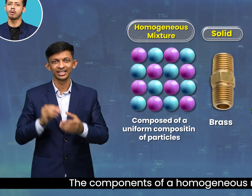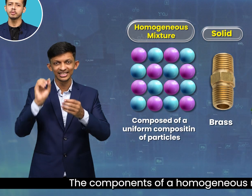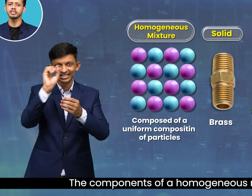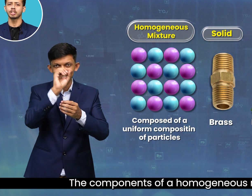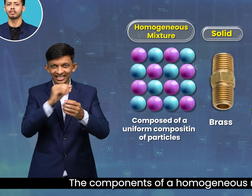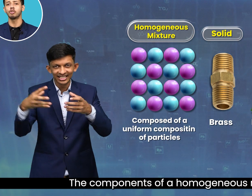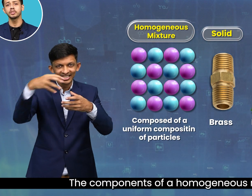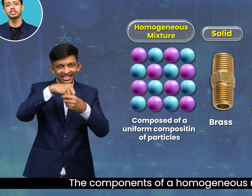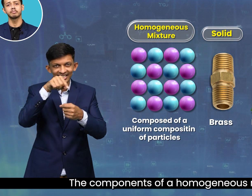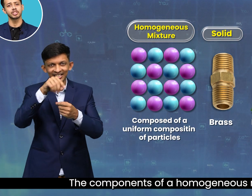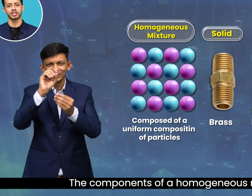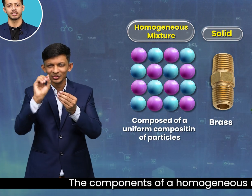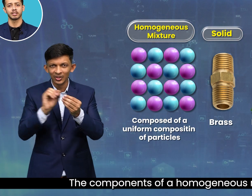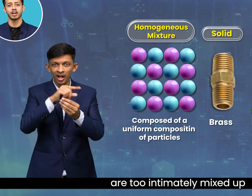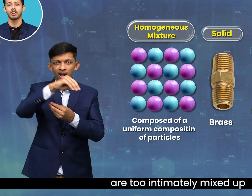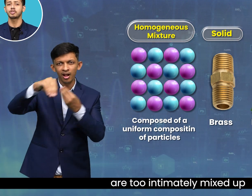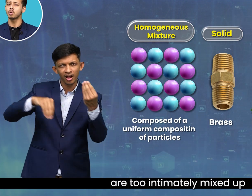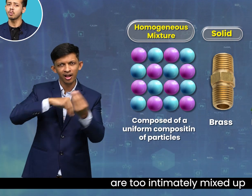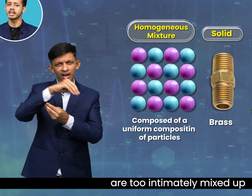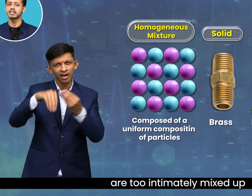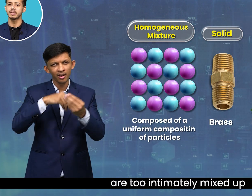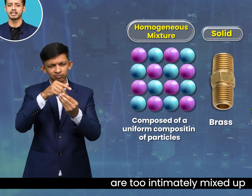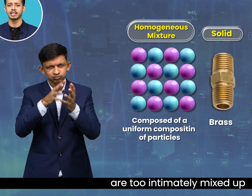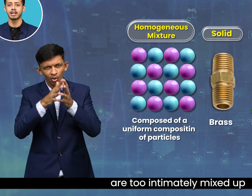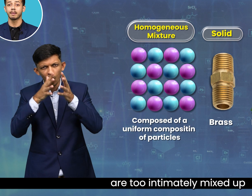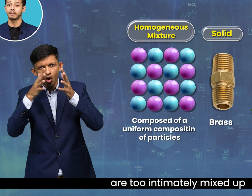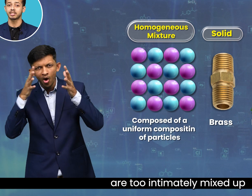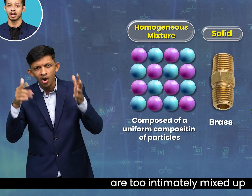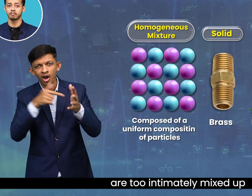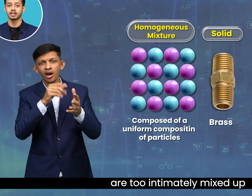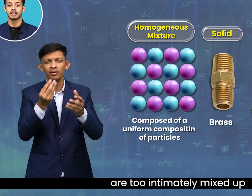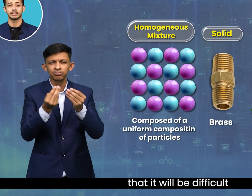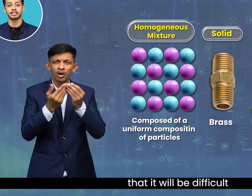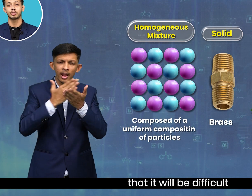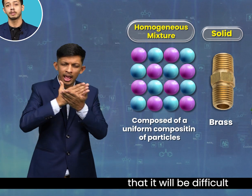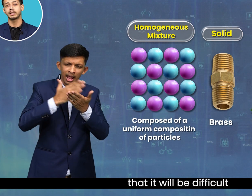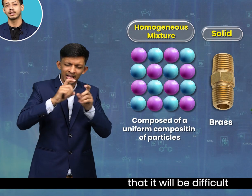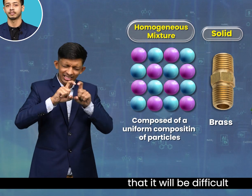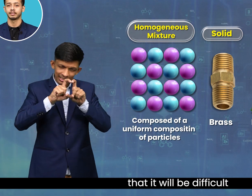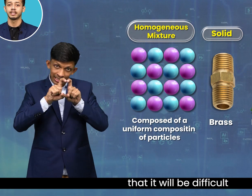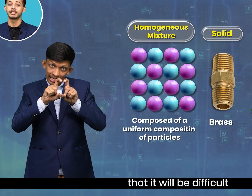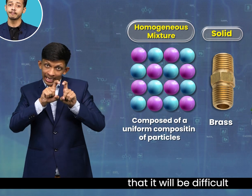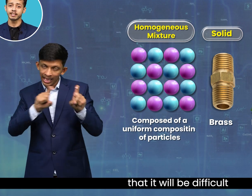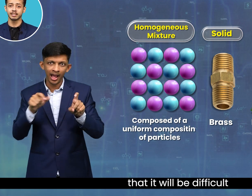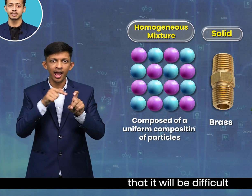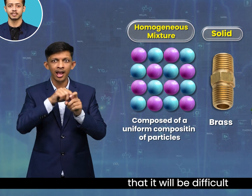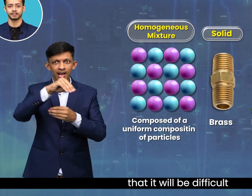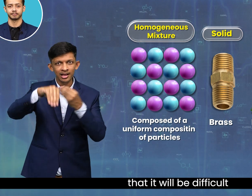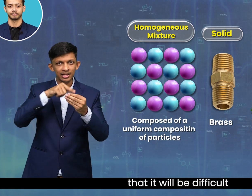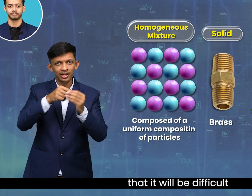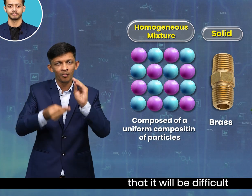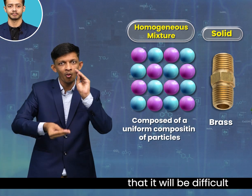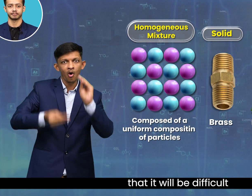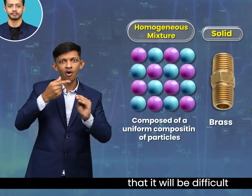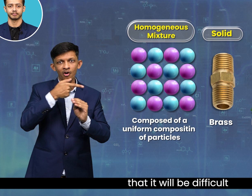The components of a homogeneous mixture are too intimately mixed up that it will be difficult